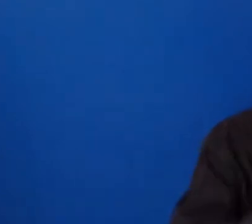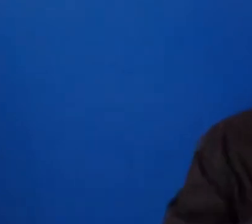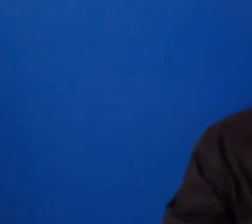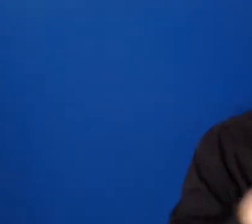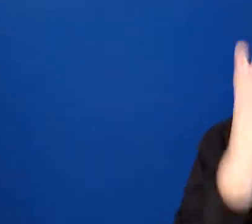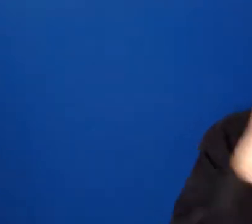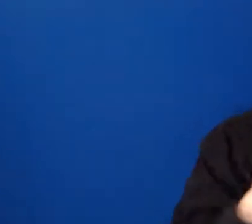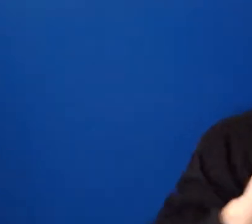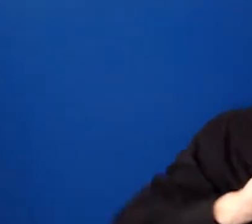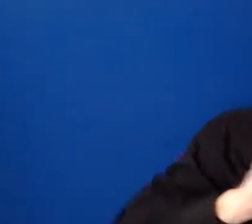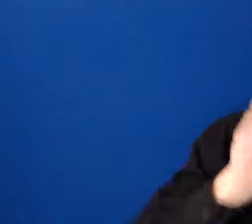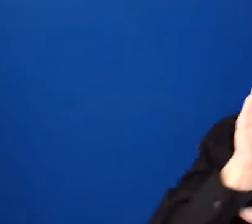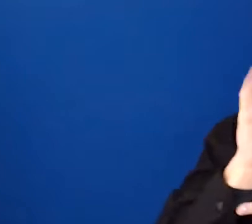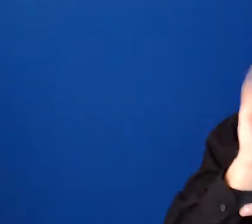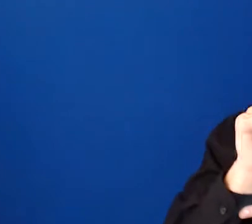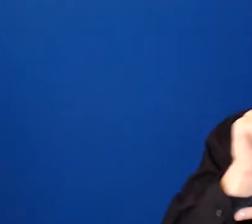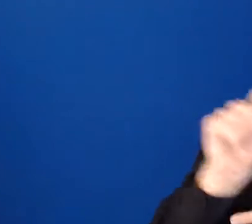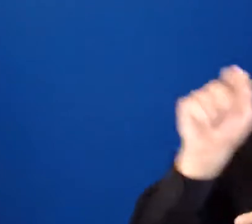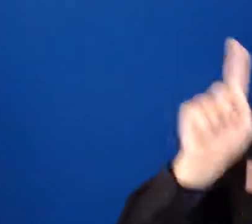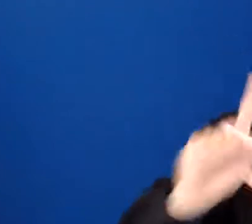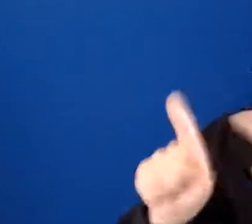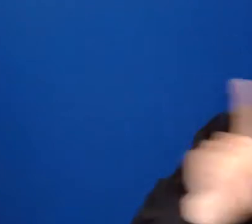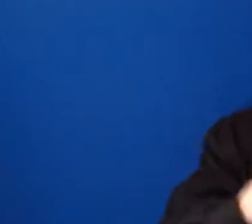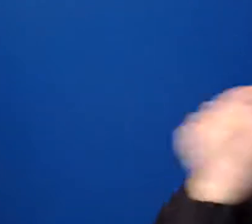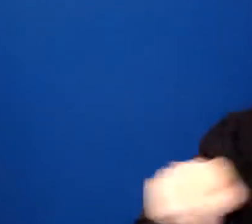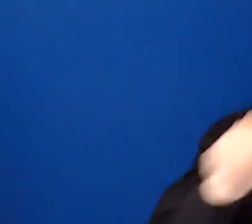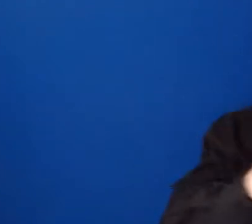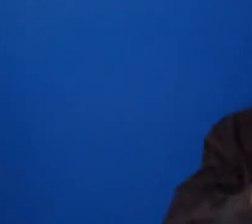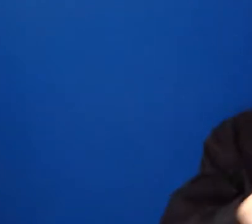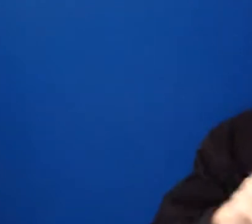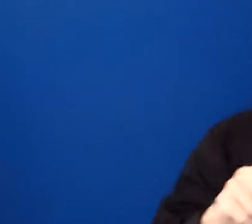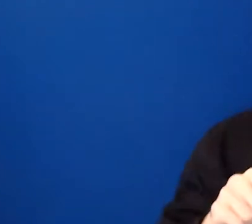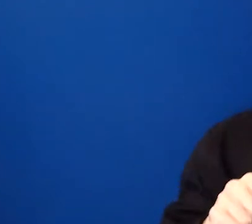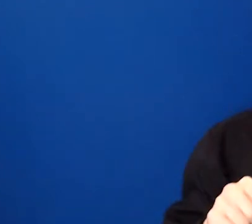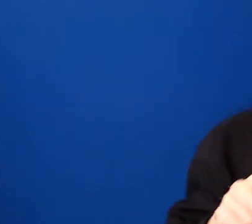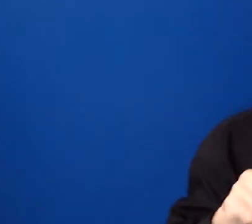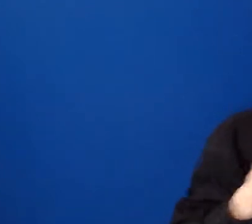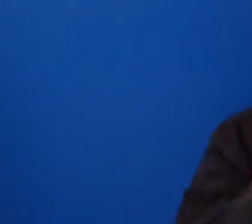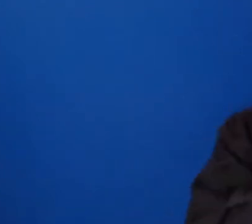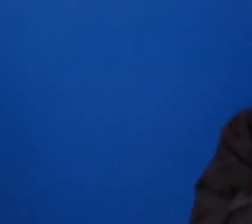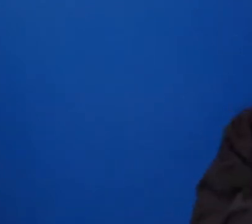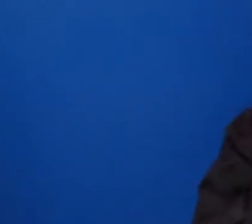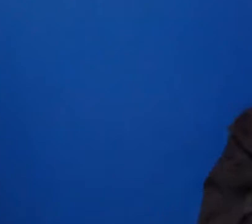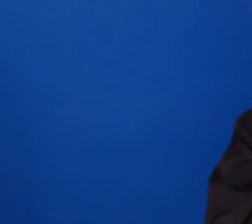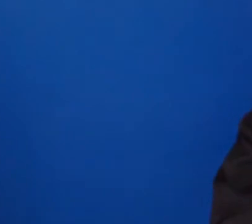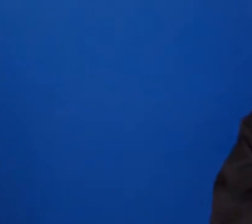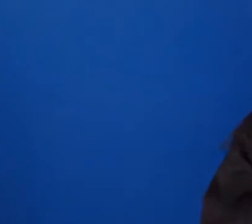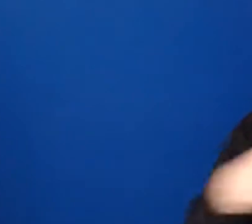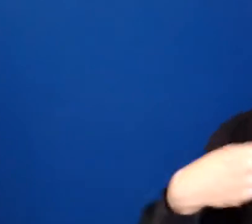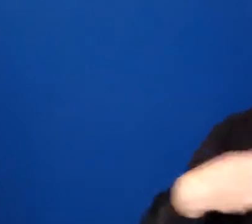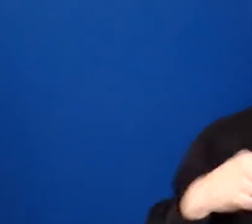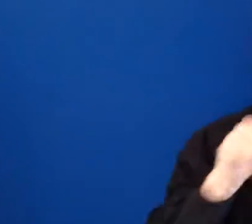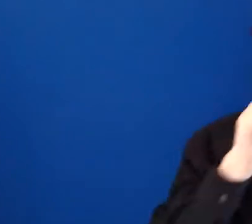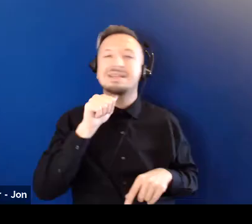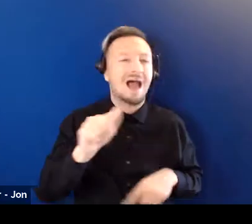different centers for independent living involved in the recruitment, right? We can. And Rochelle and I aren't type A at all. Rochelle and I are